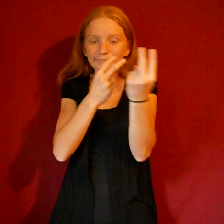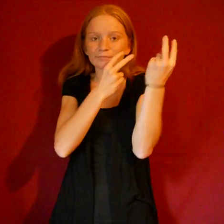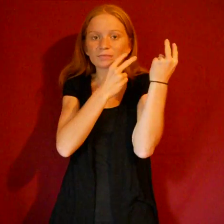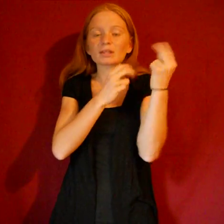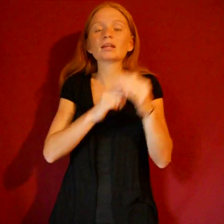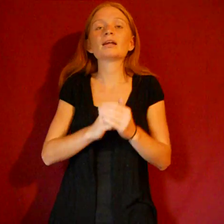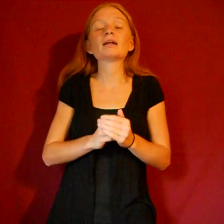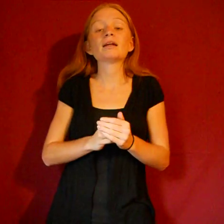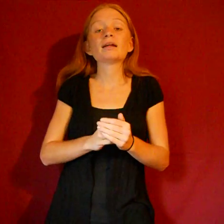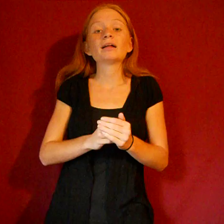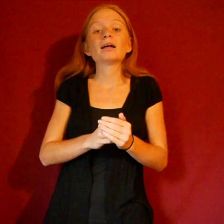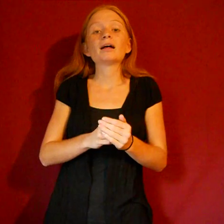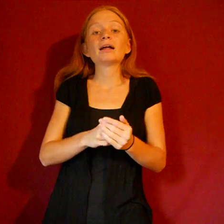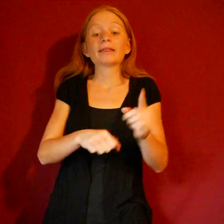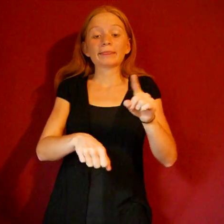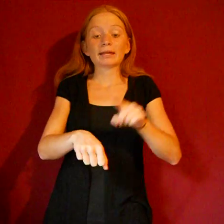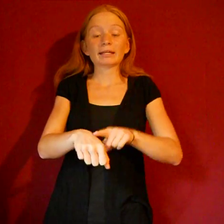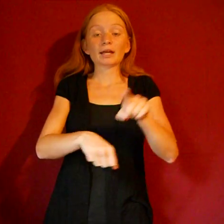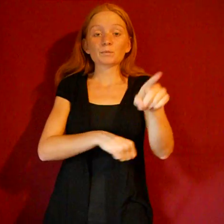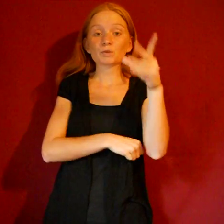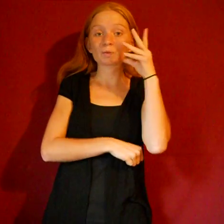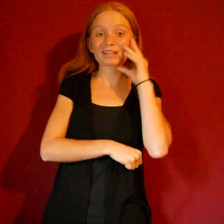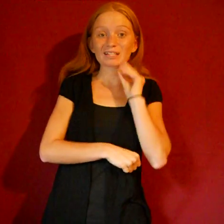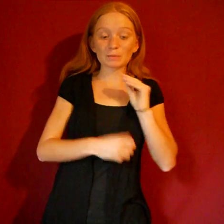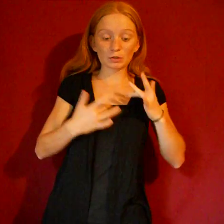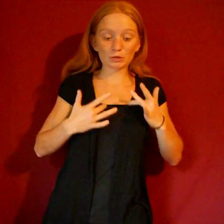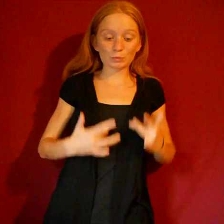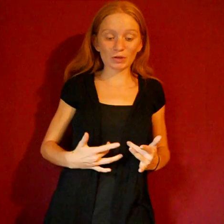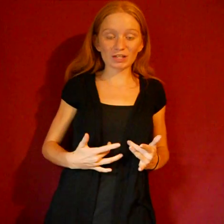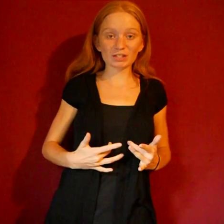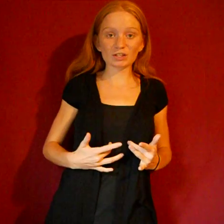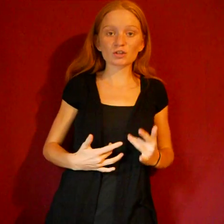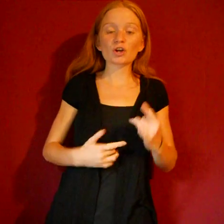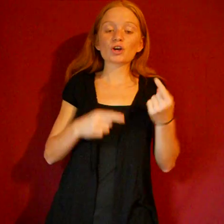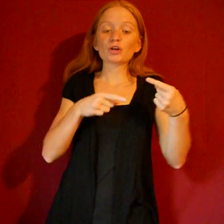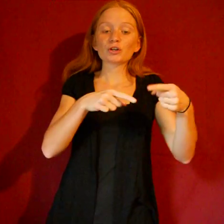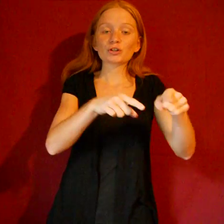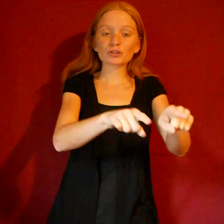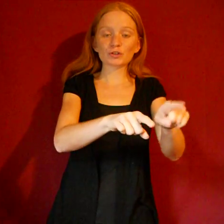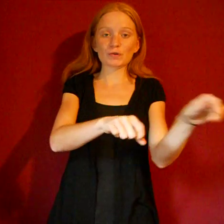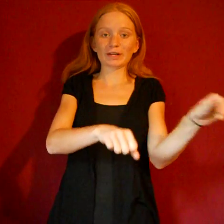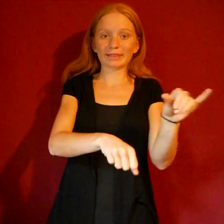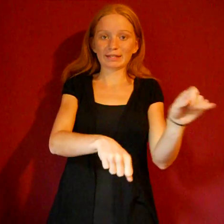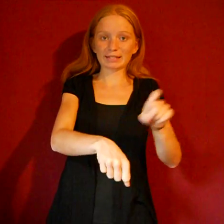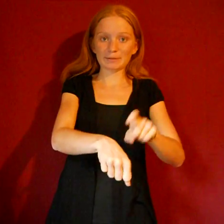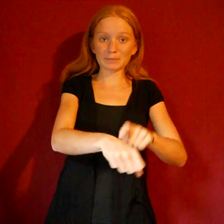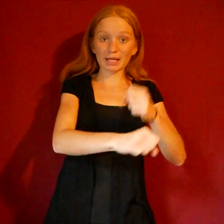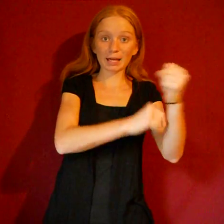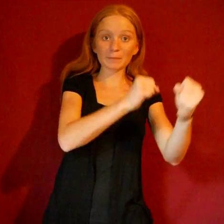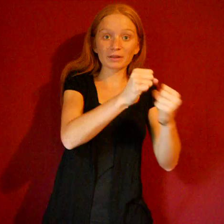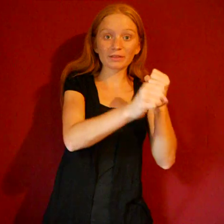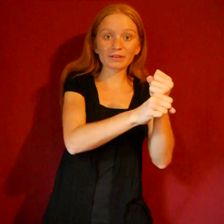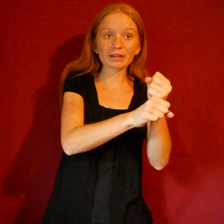they been during the same time of the year, during the same season or the same month of the year